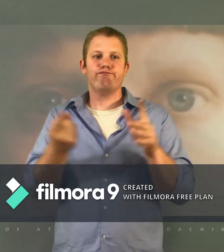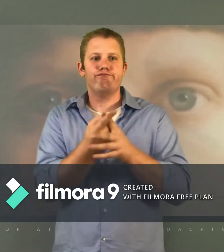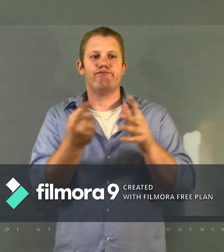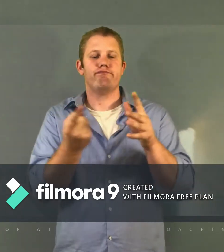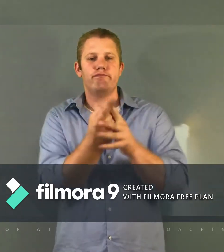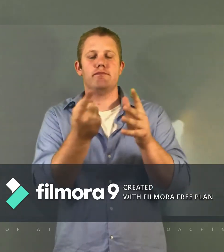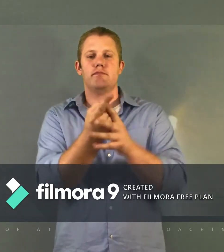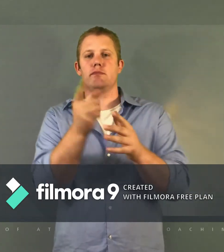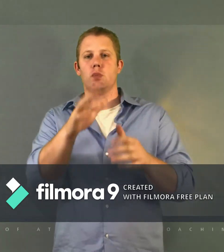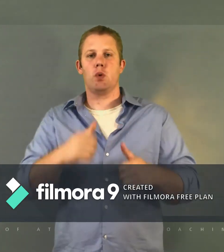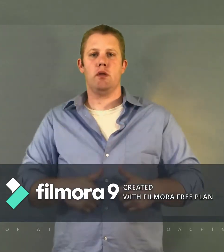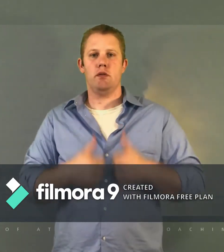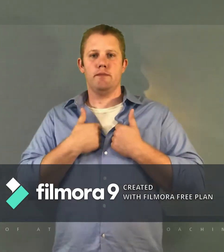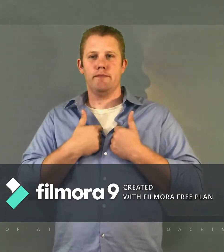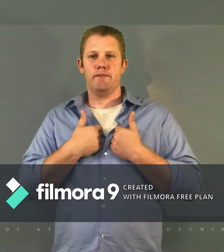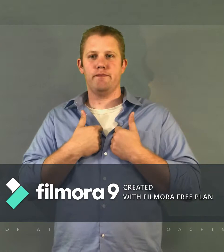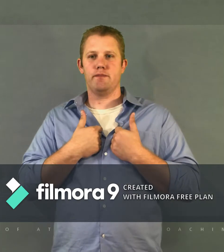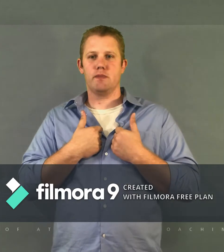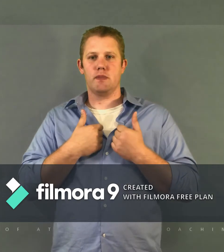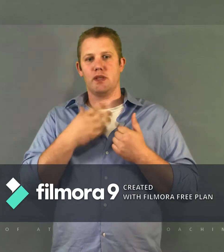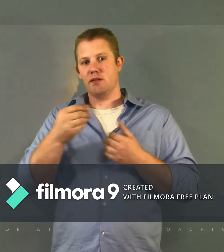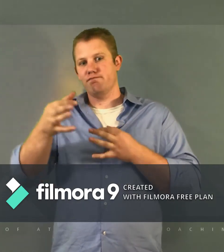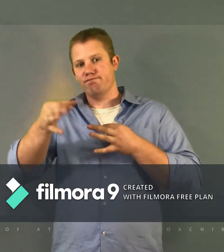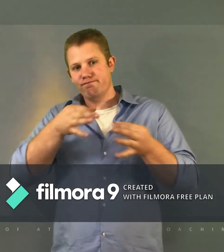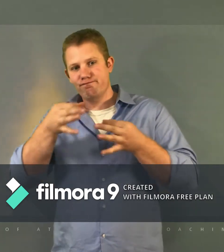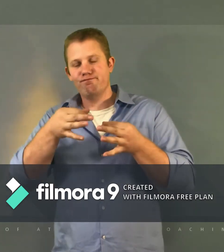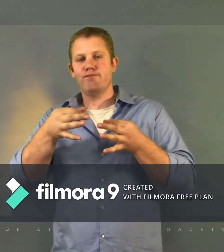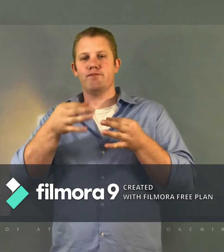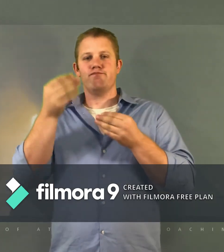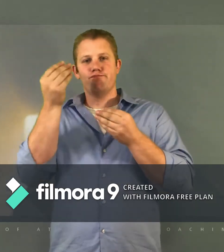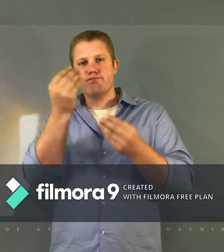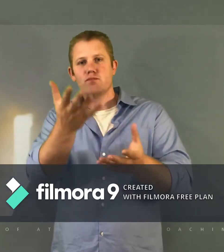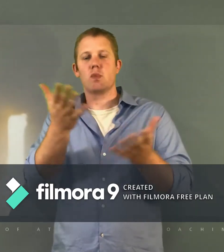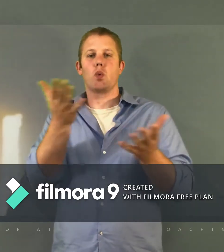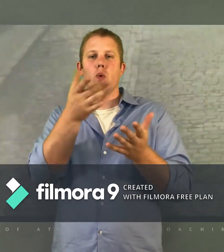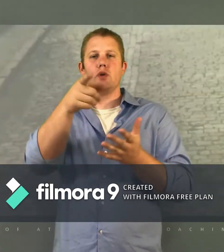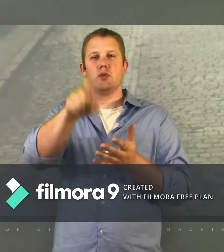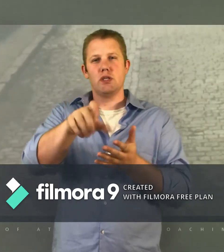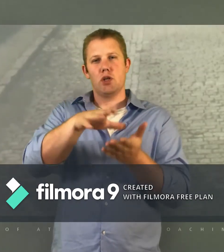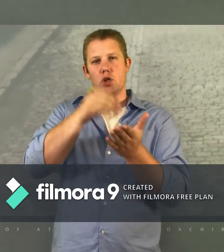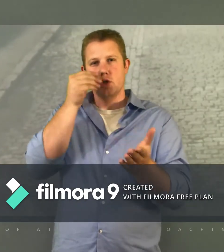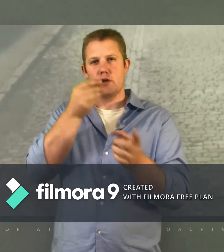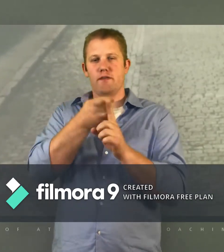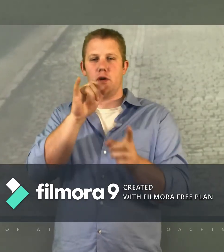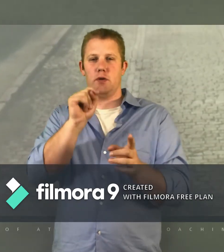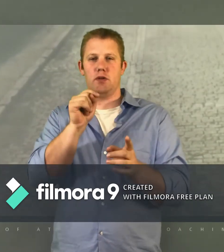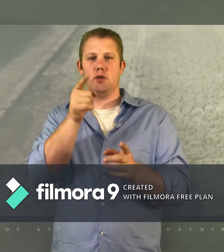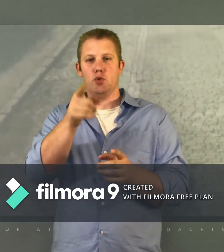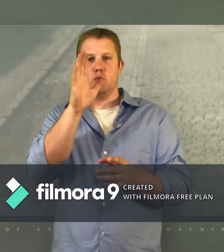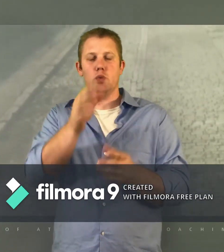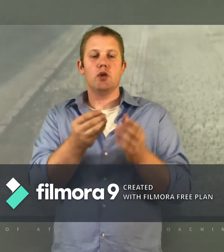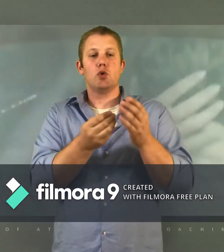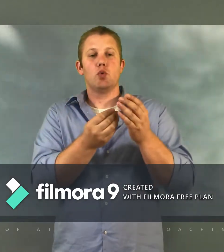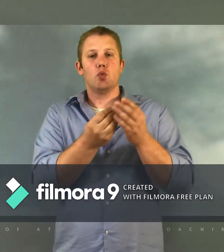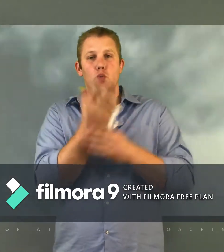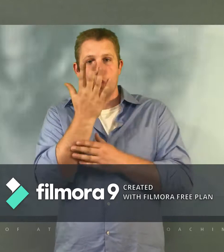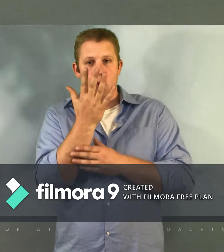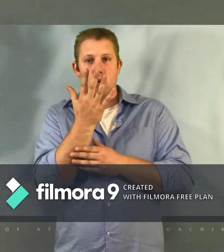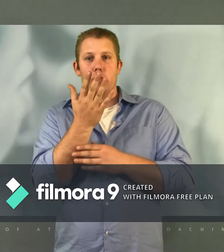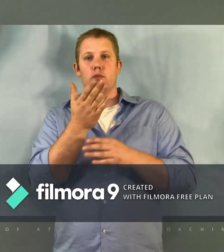challenges, and problems continue to show up, and what you were supposed to learn from it. You will grow through what you go through.